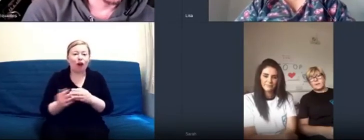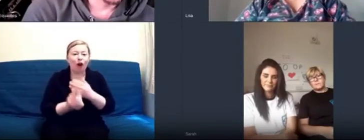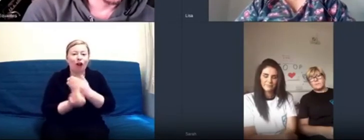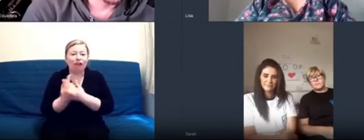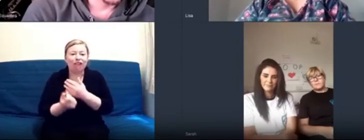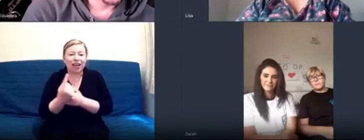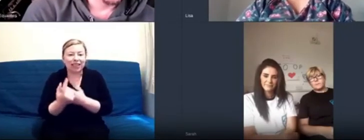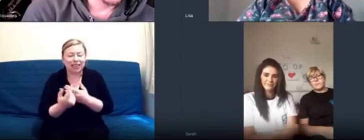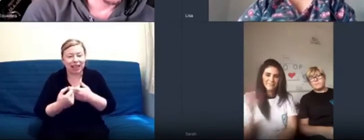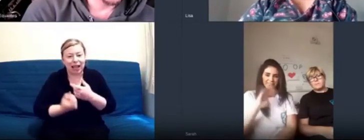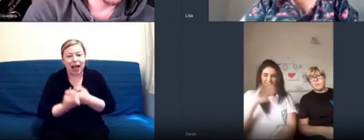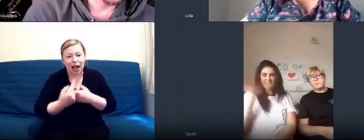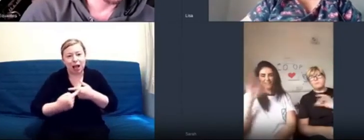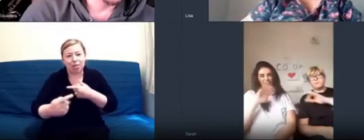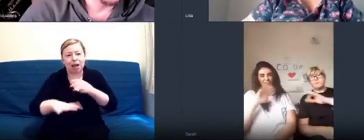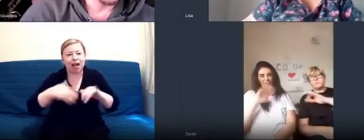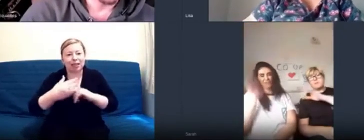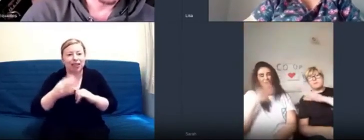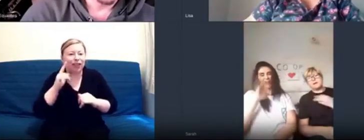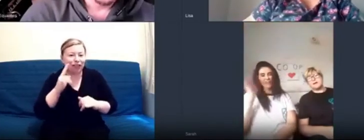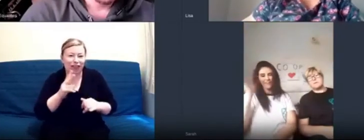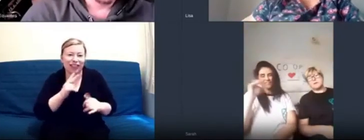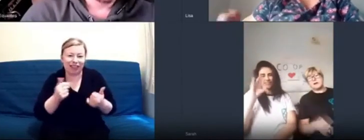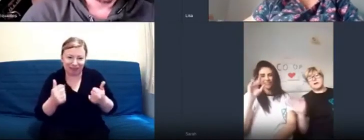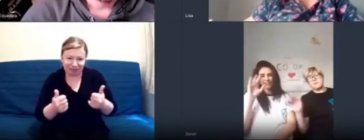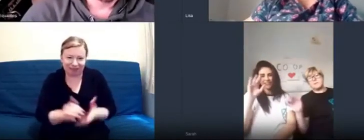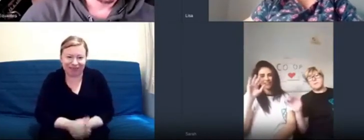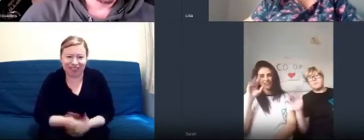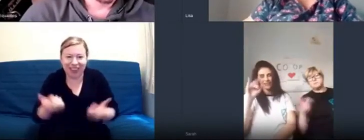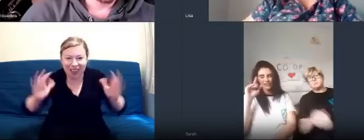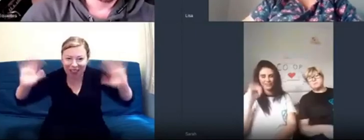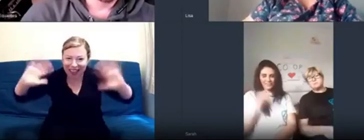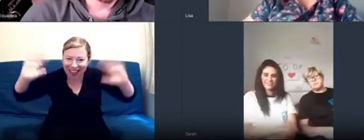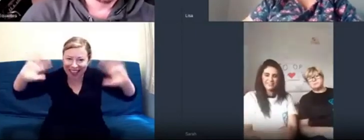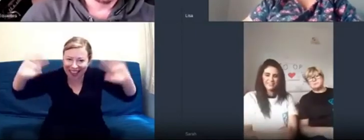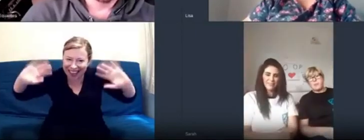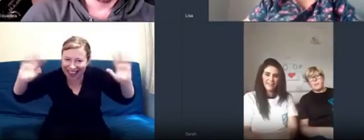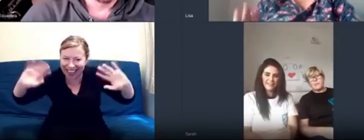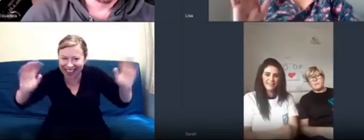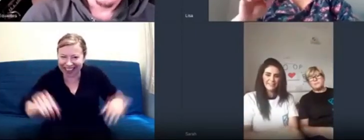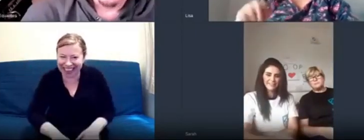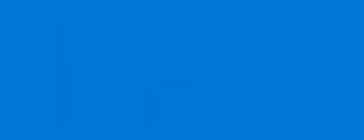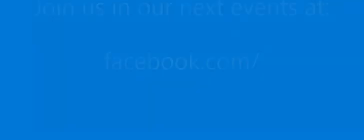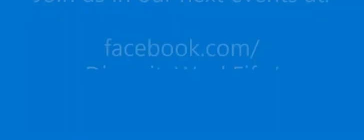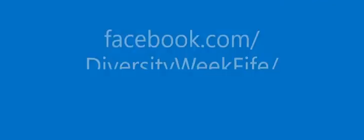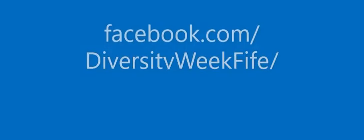Thank you. Excellent. Bye. Bye-bye. Bye. Thank you.